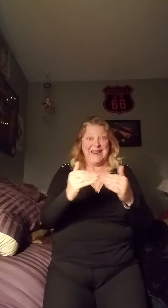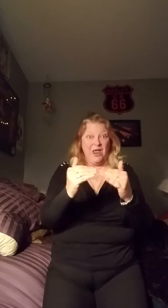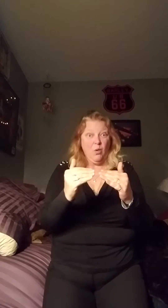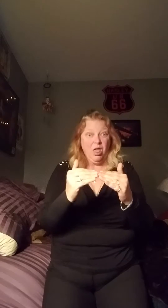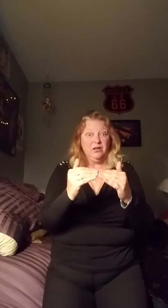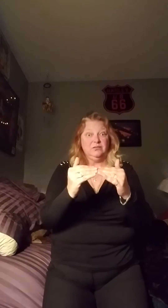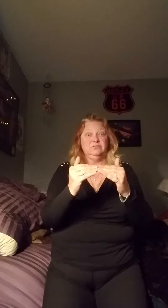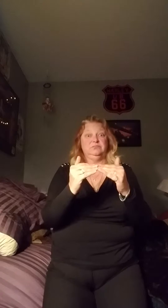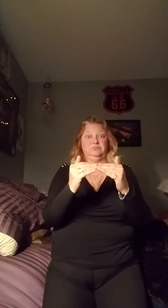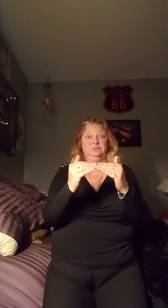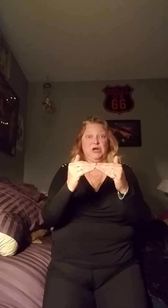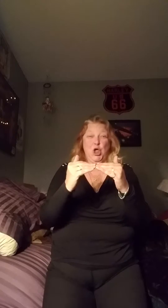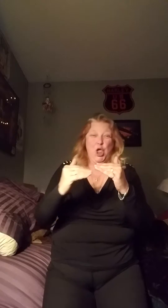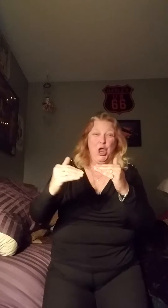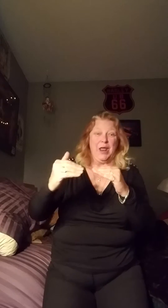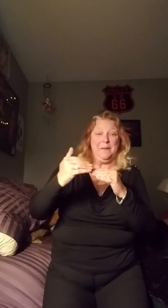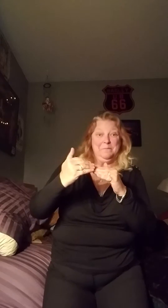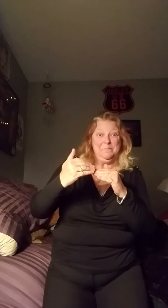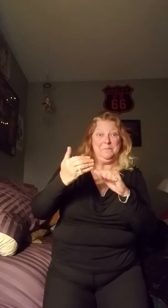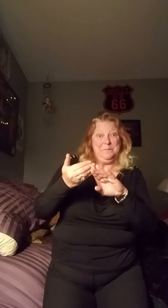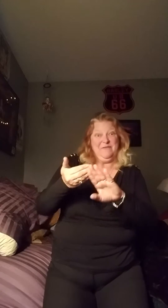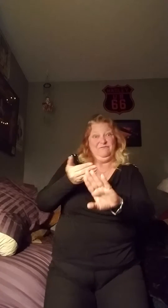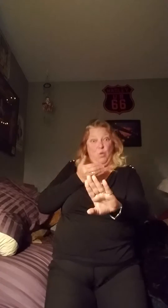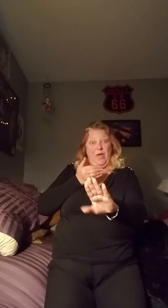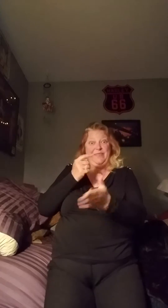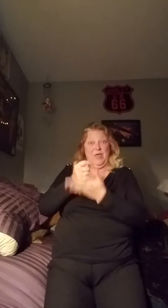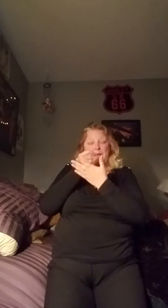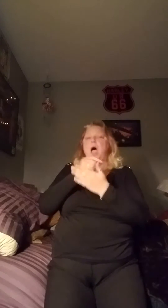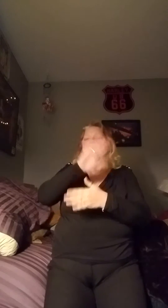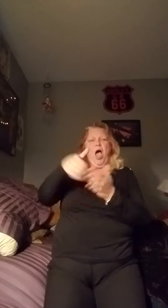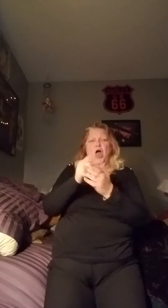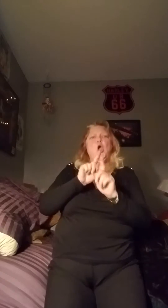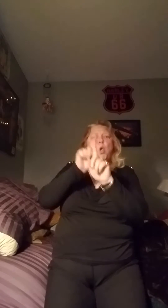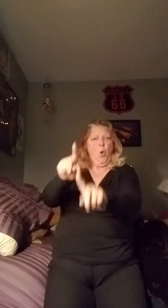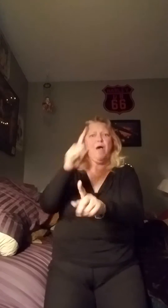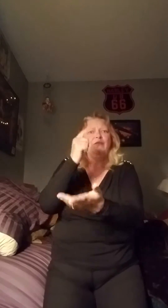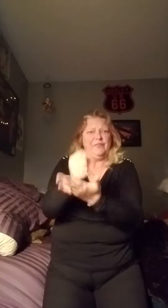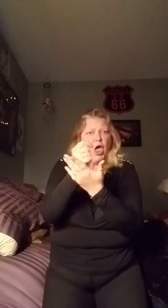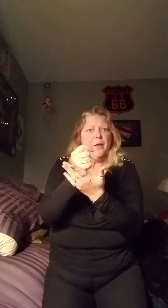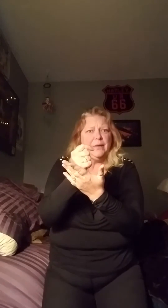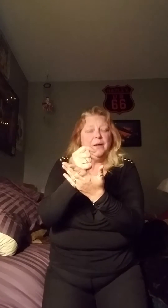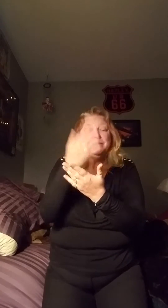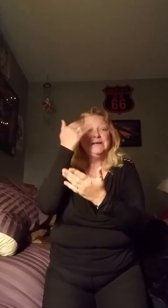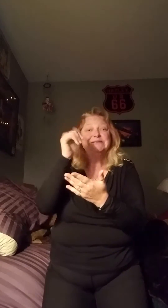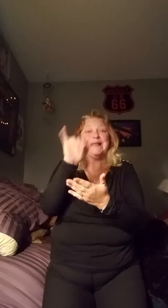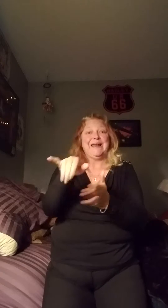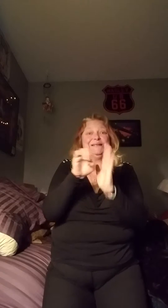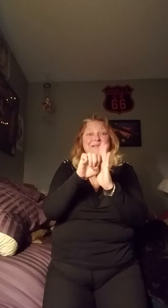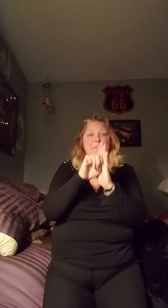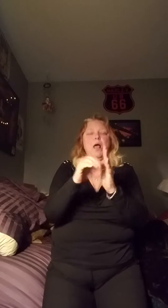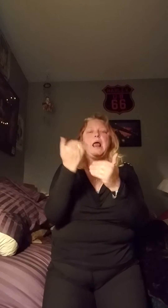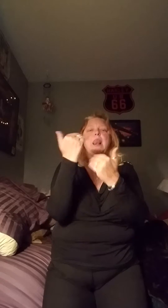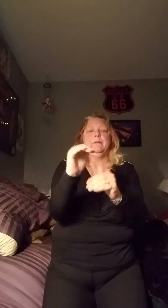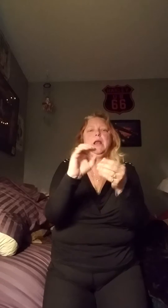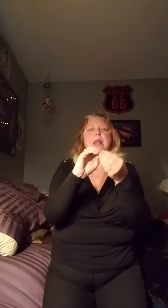pre-therapy. They all go for therapy. But because in this example, there's a limited number of therapists,